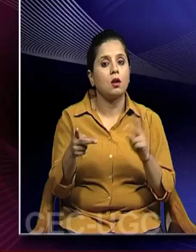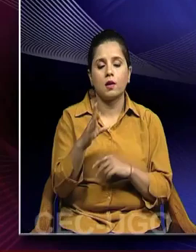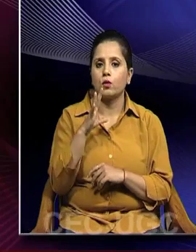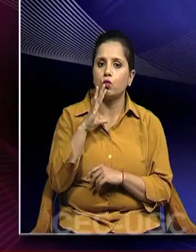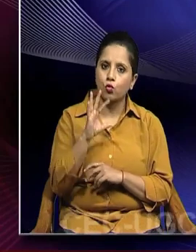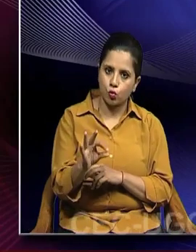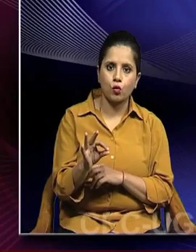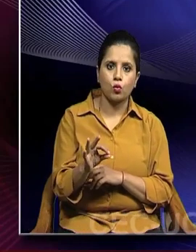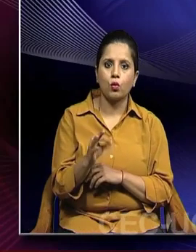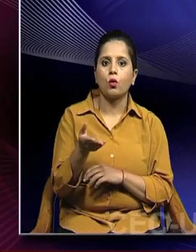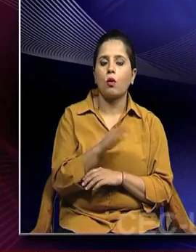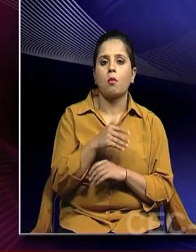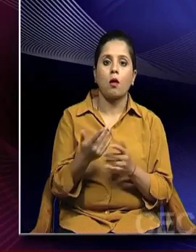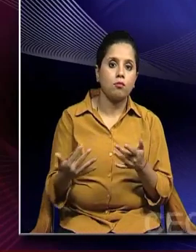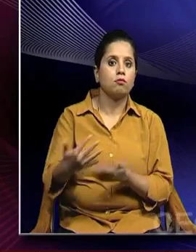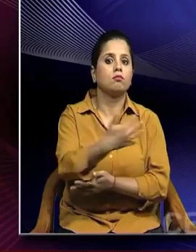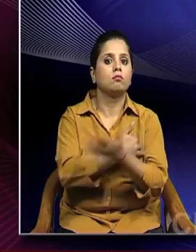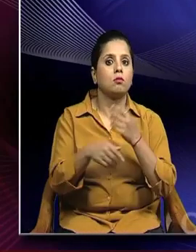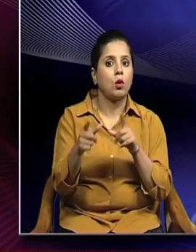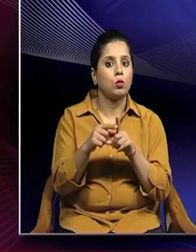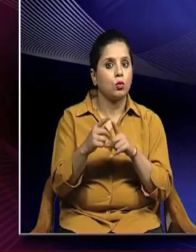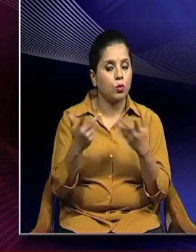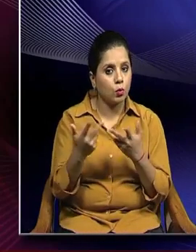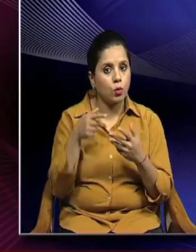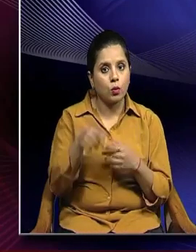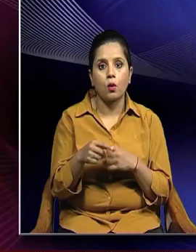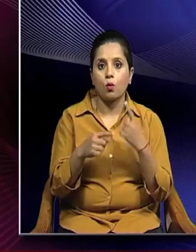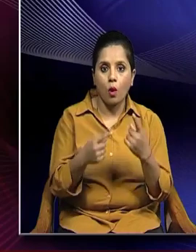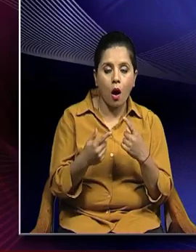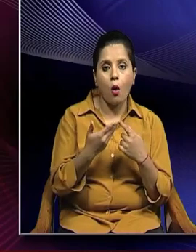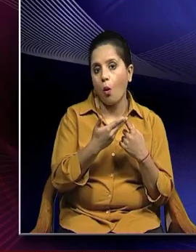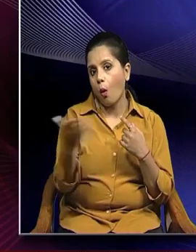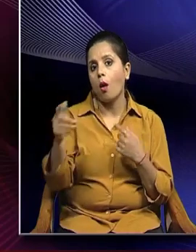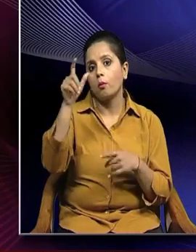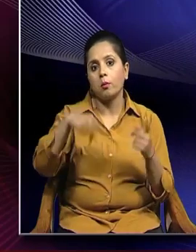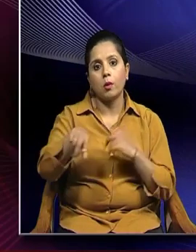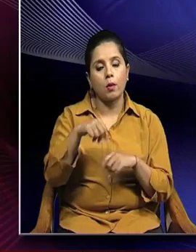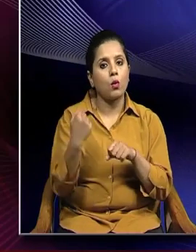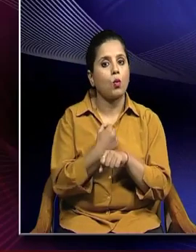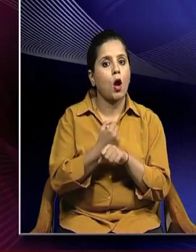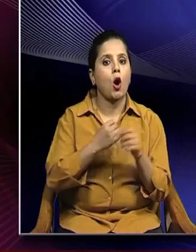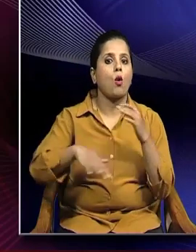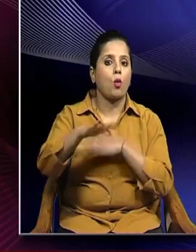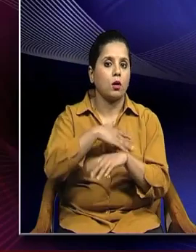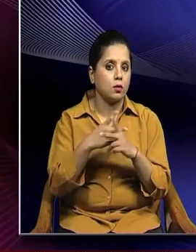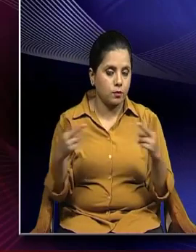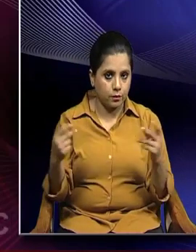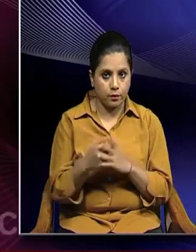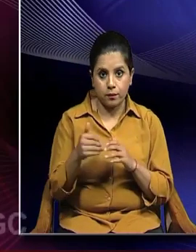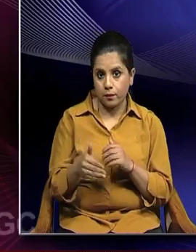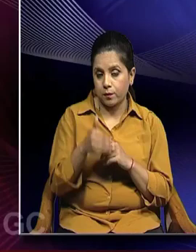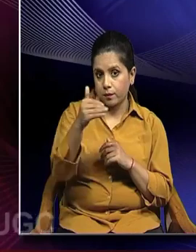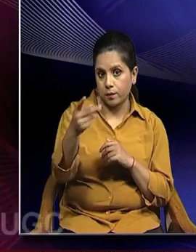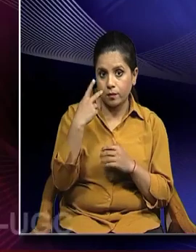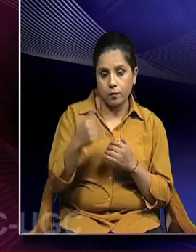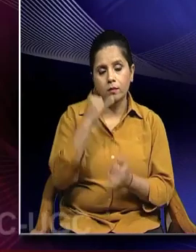reality by the collective performance of each and every individual working in the organization. Now moving ahead